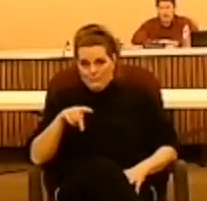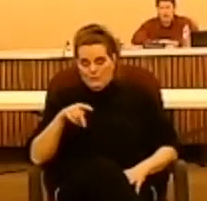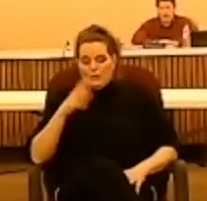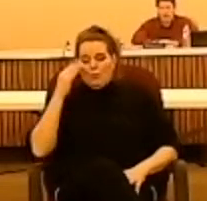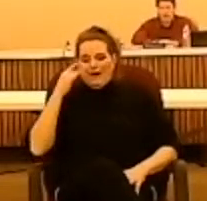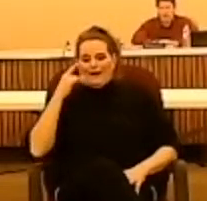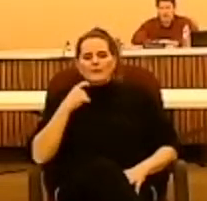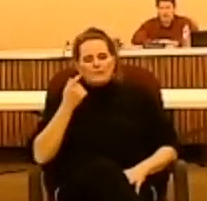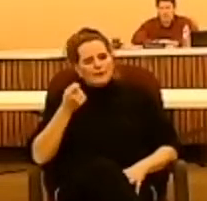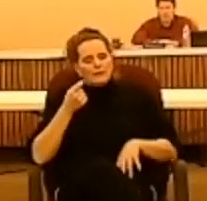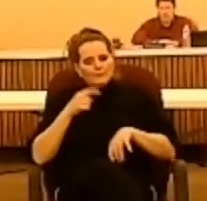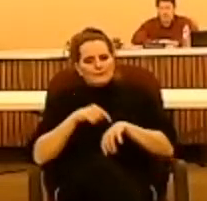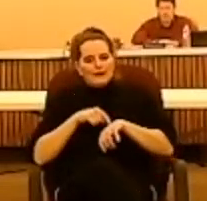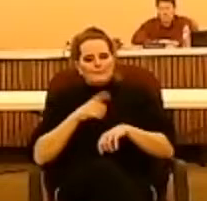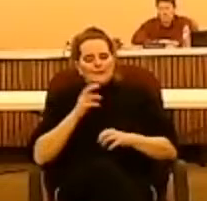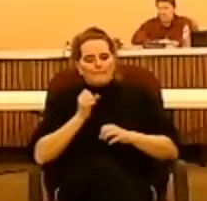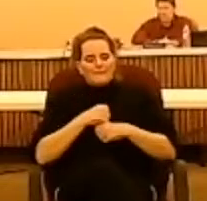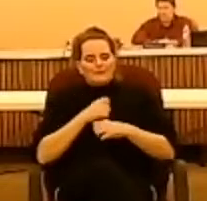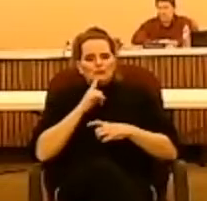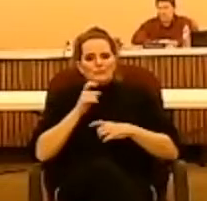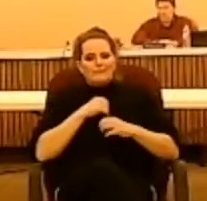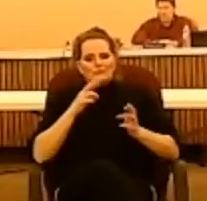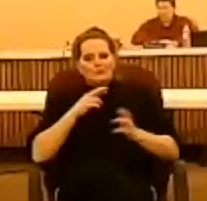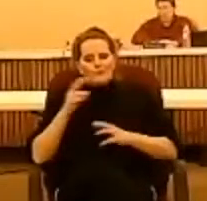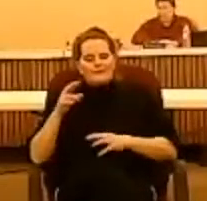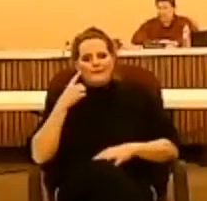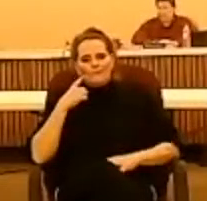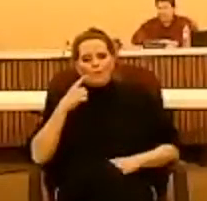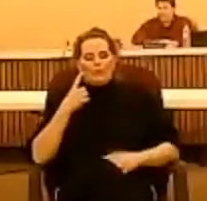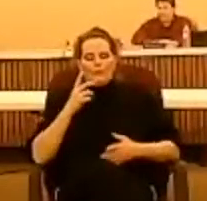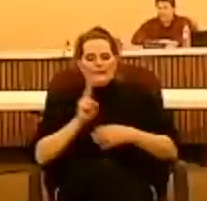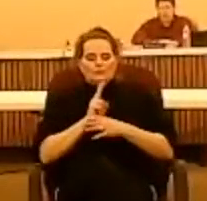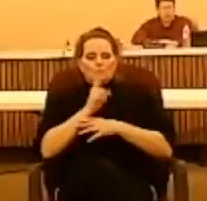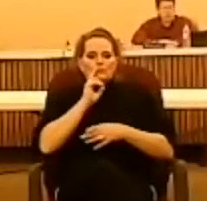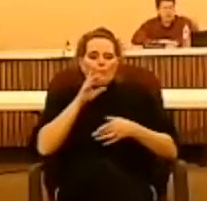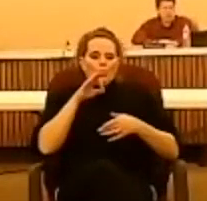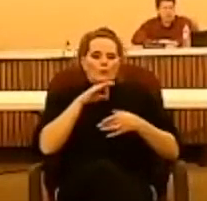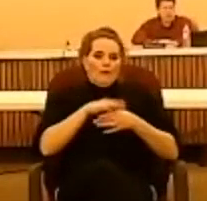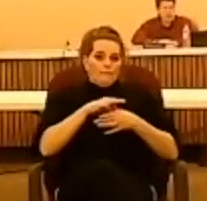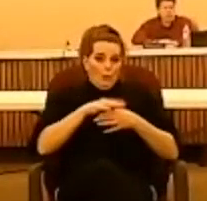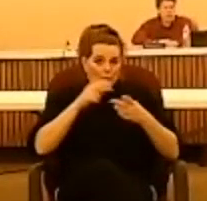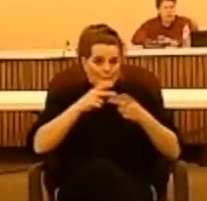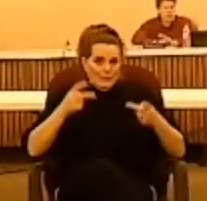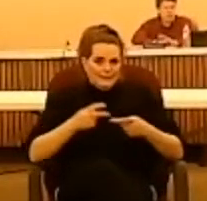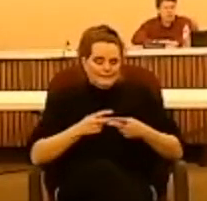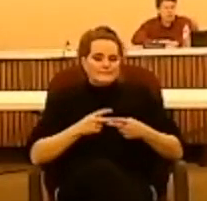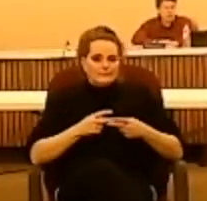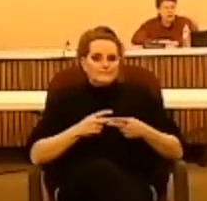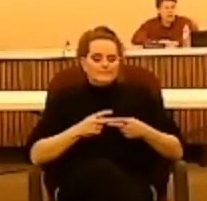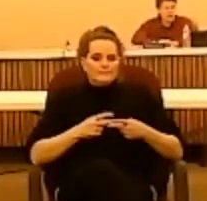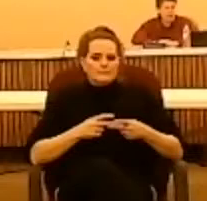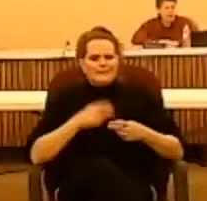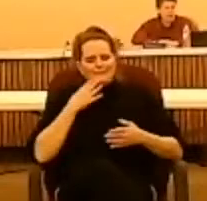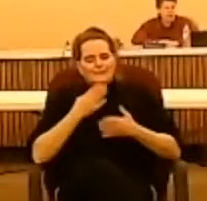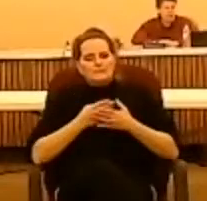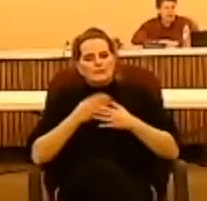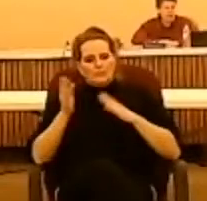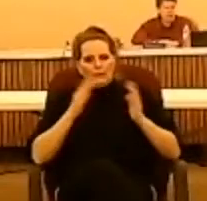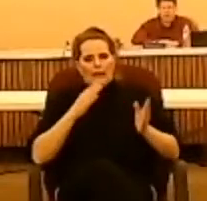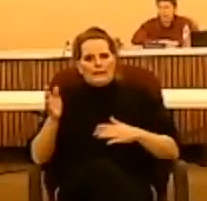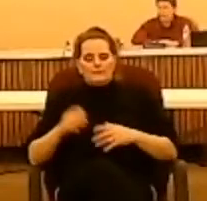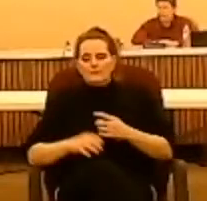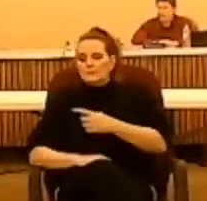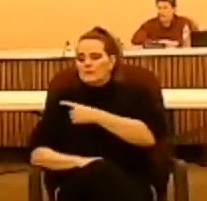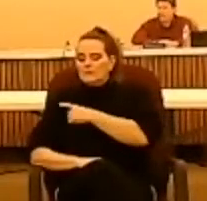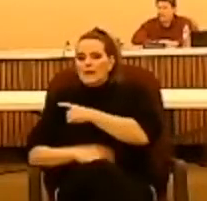and having that ready for when, so that we could use this as a polling site, I think would be a good idea. And they're